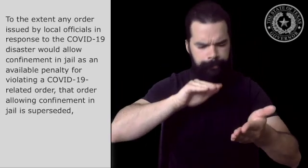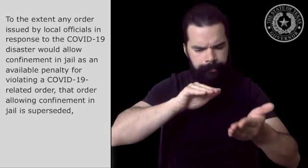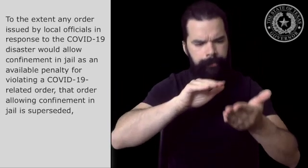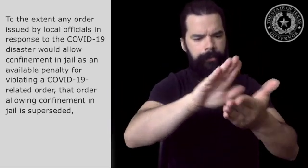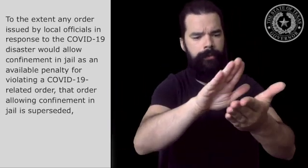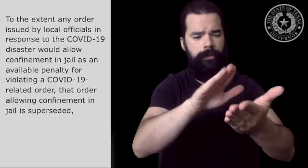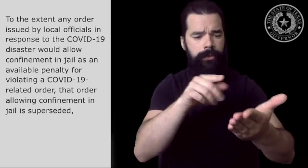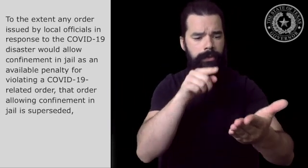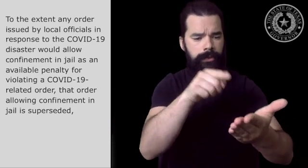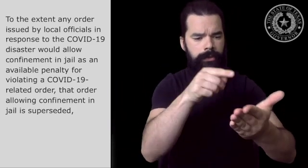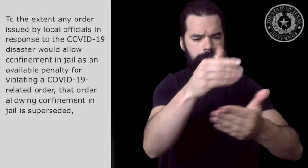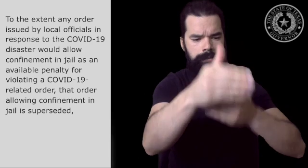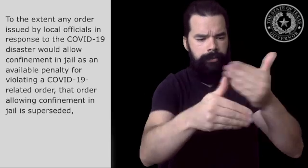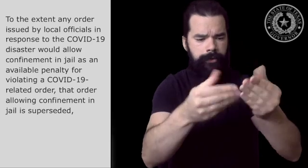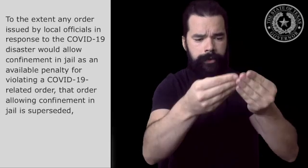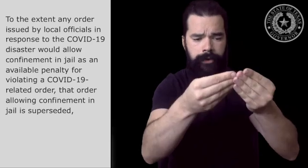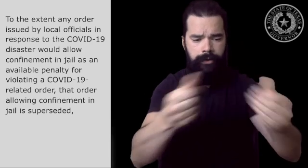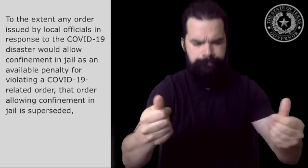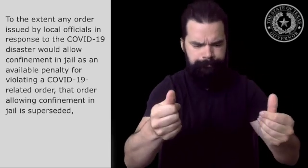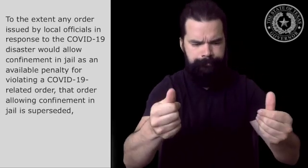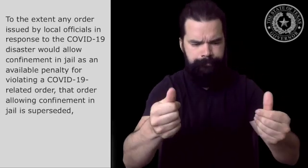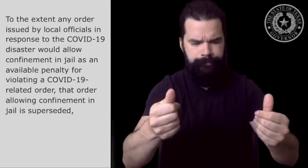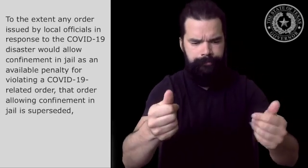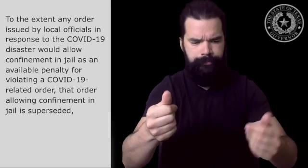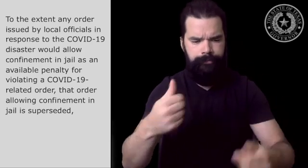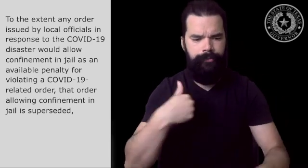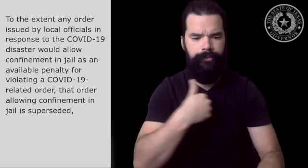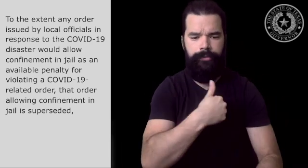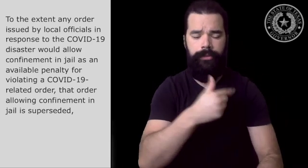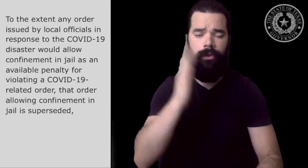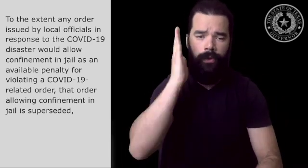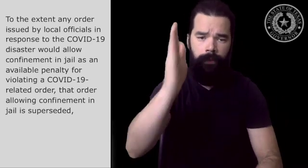allowing confinement in jail is superseded.